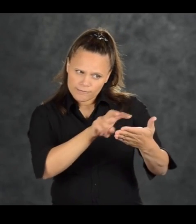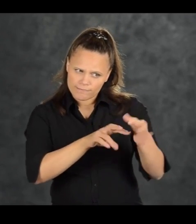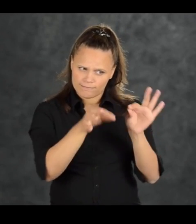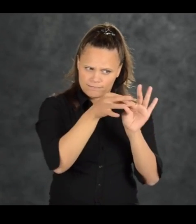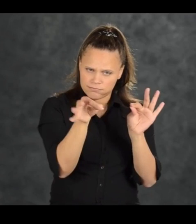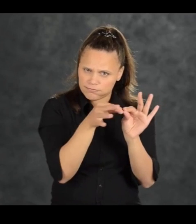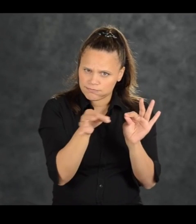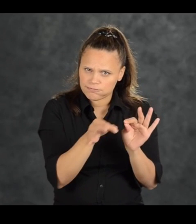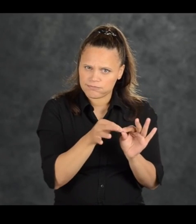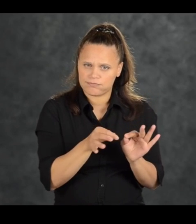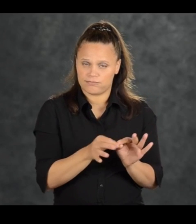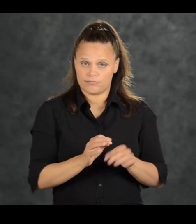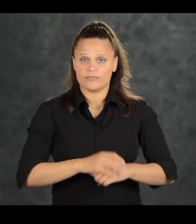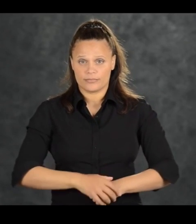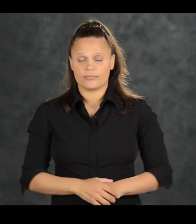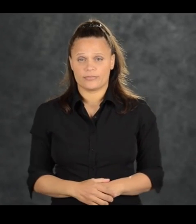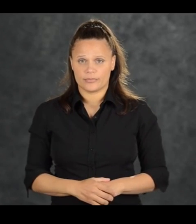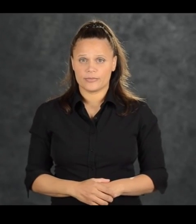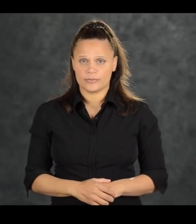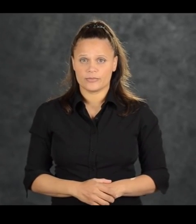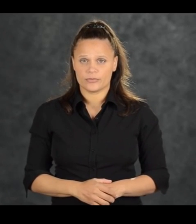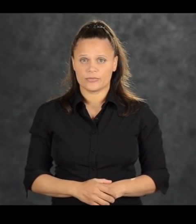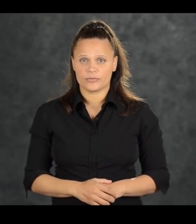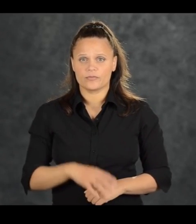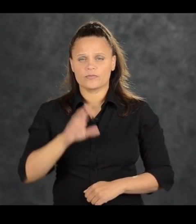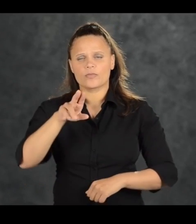So everything that's in an IEP, you need to understand what's going on.